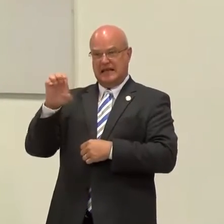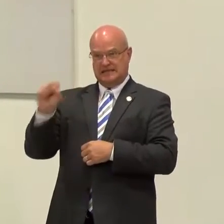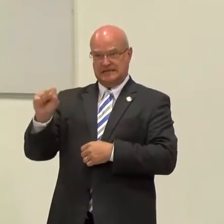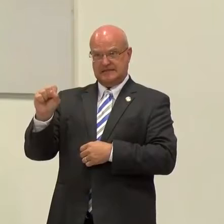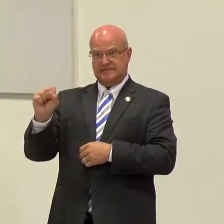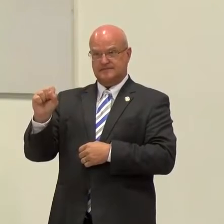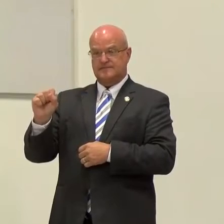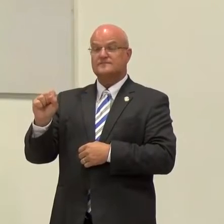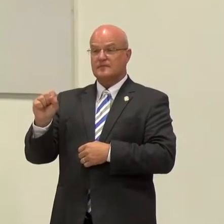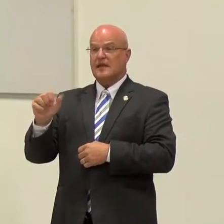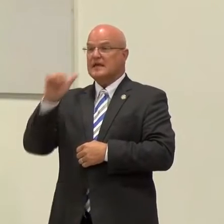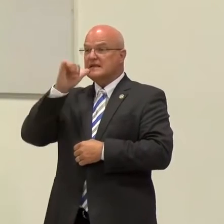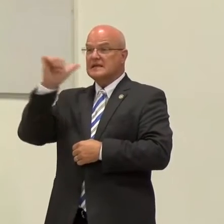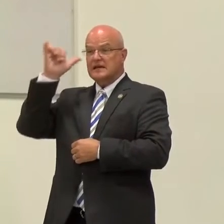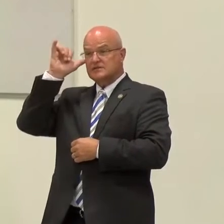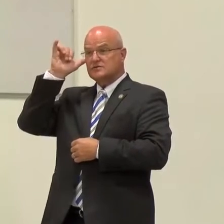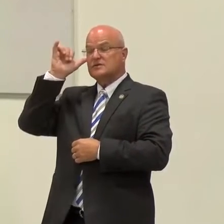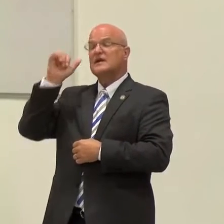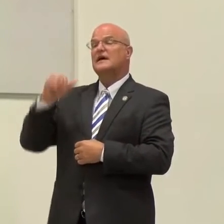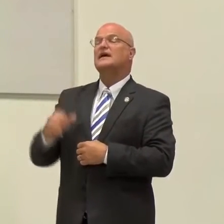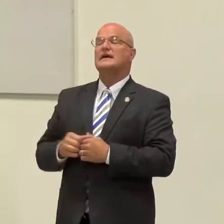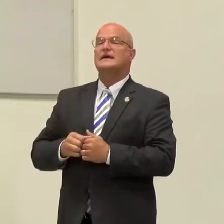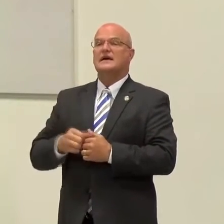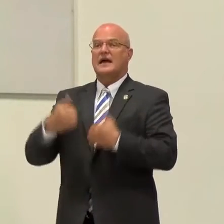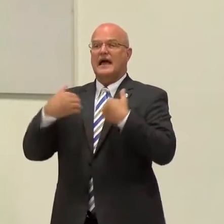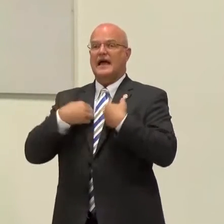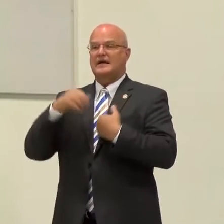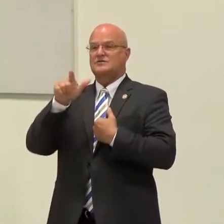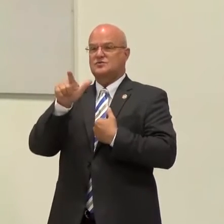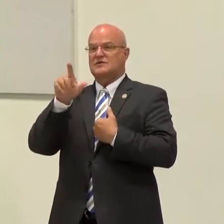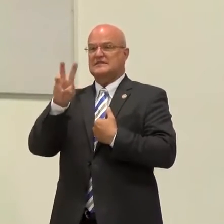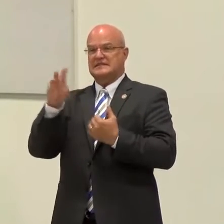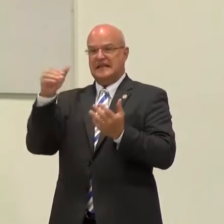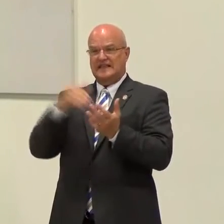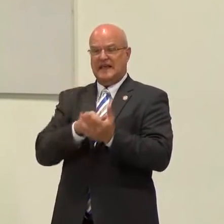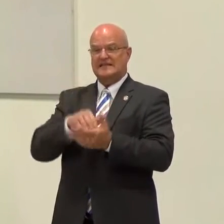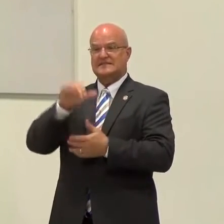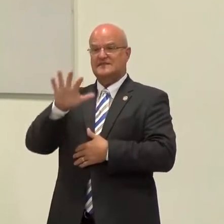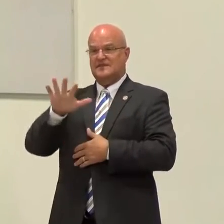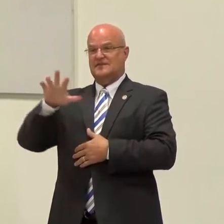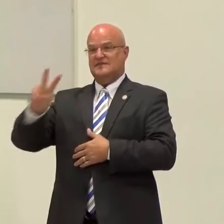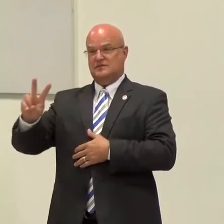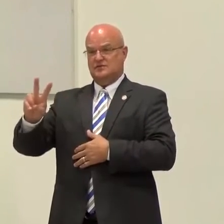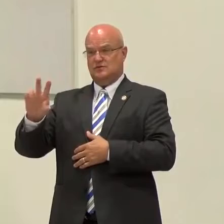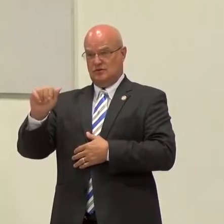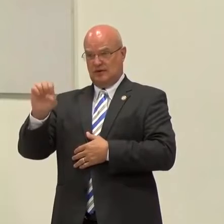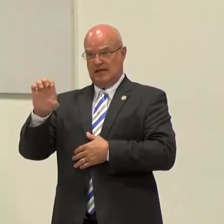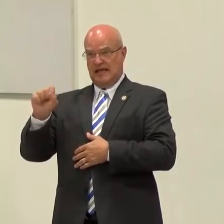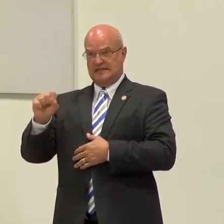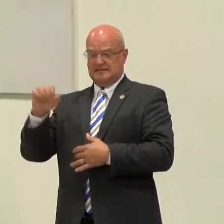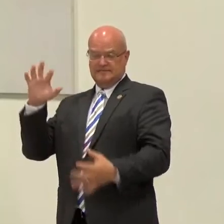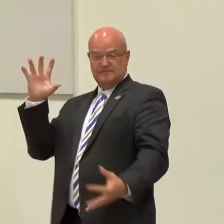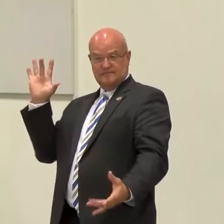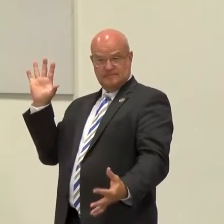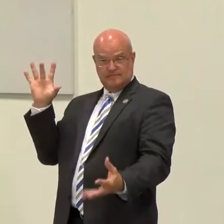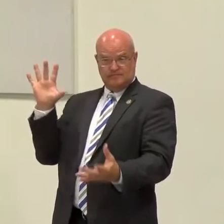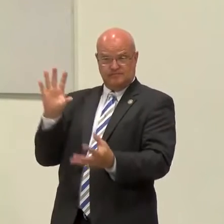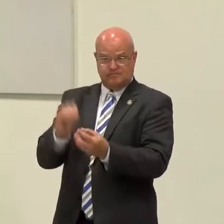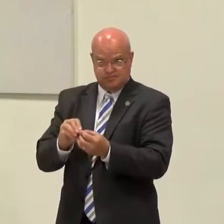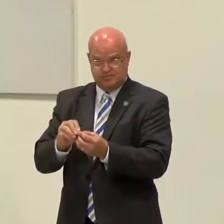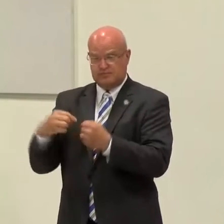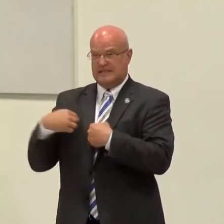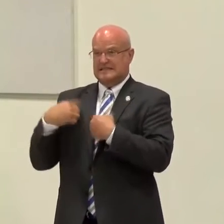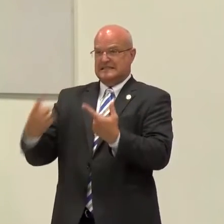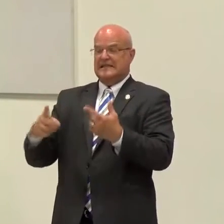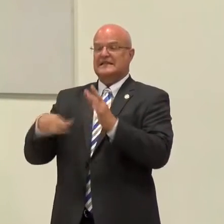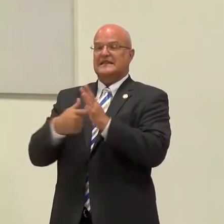cases. Yesterday, we had 26,052 cases in cumulative